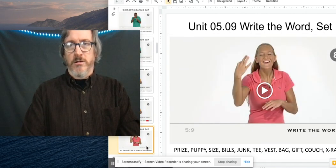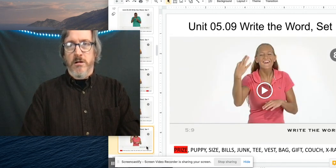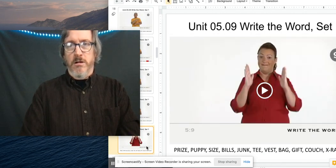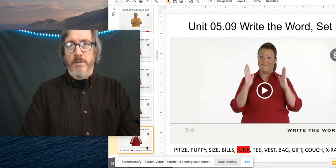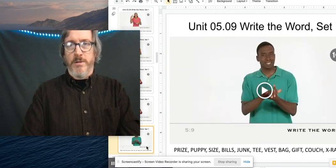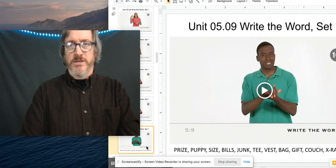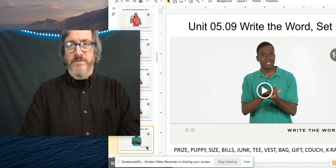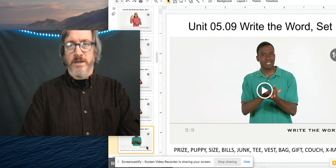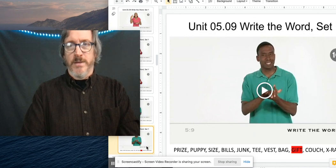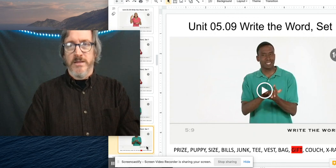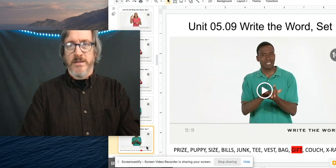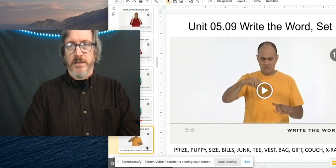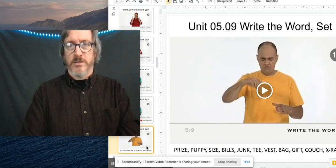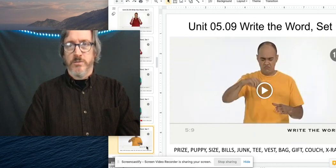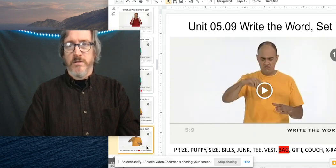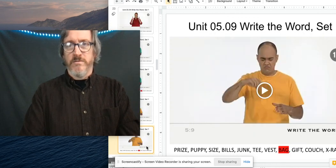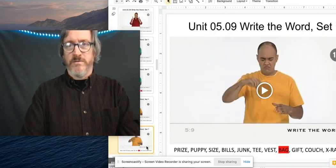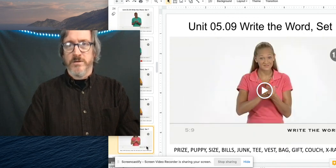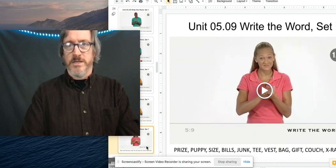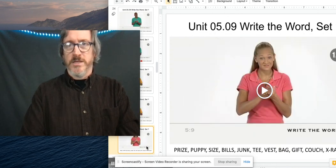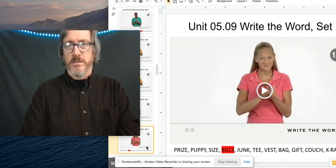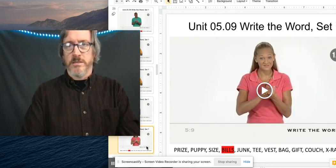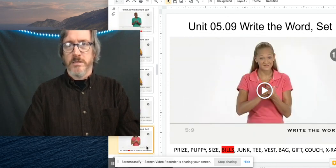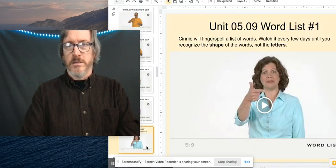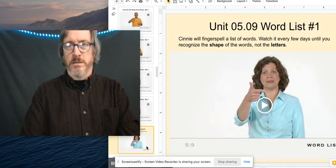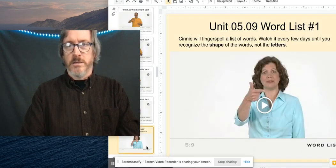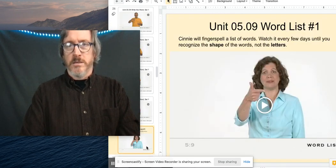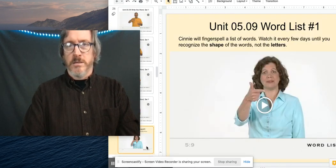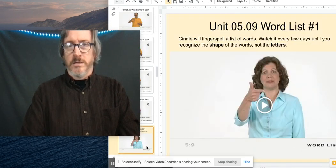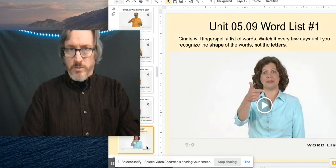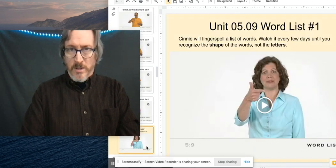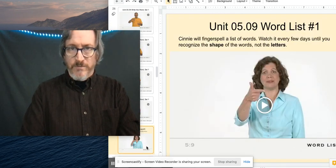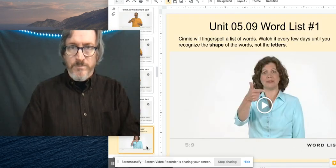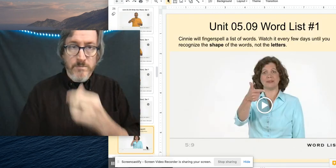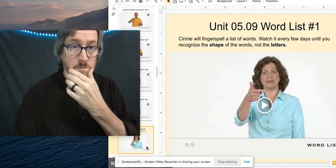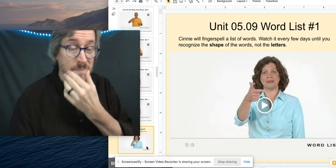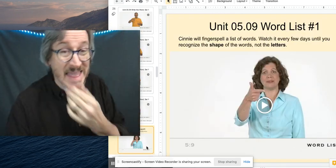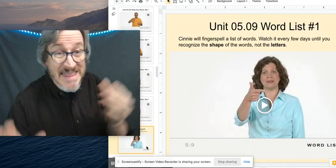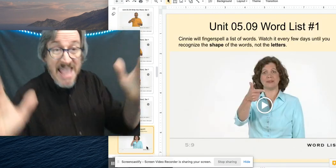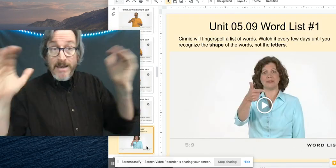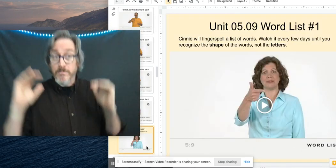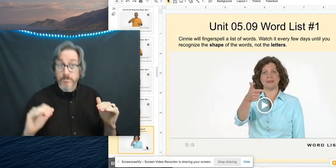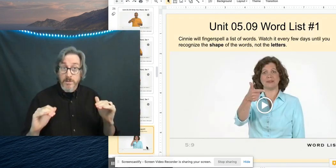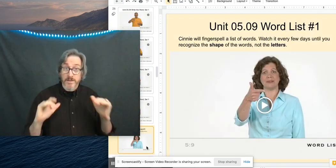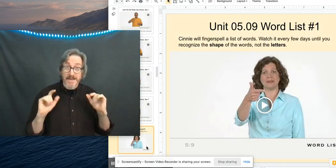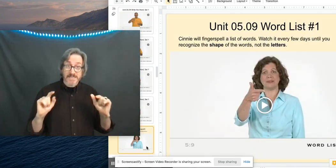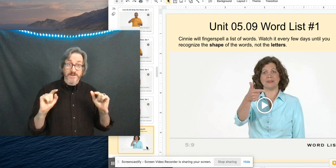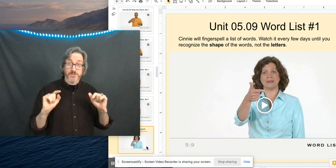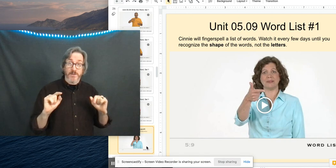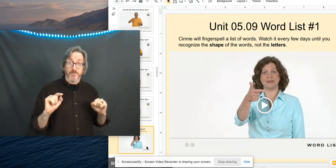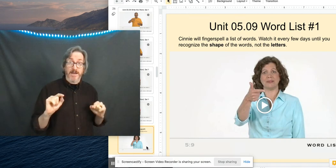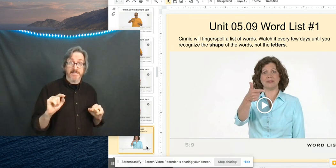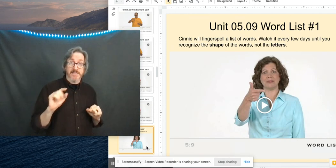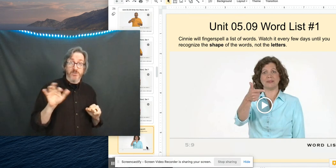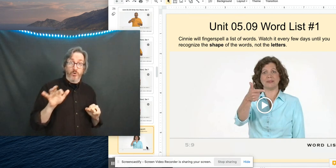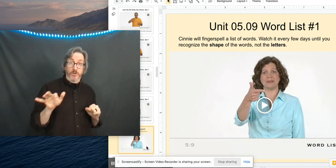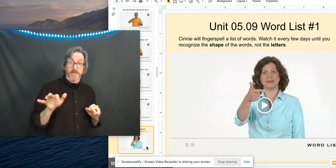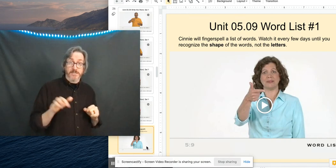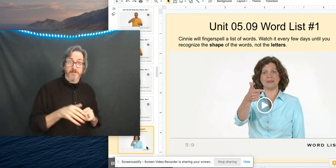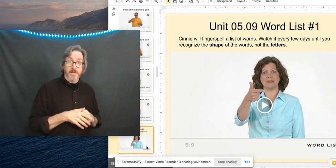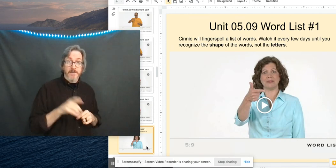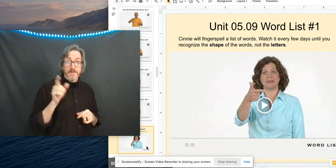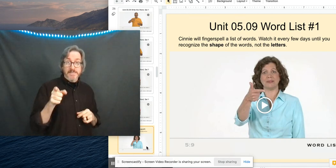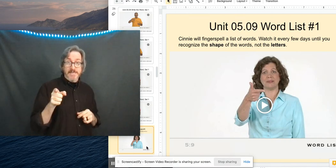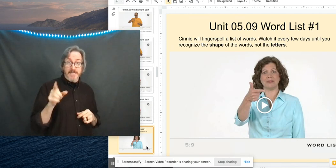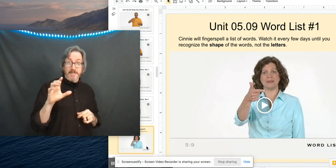So there are a bunch of them, I think 12, 13, 12. Then the next fingerspelling practice is a word